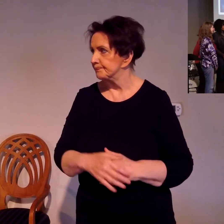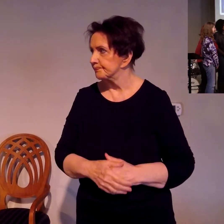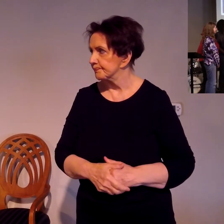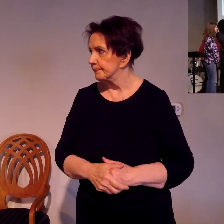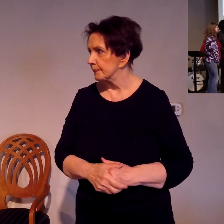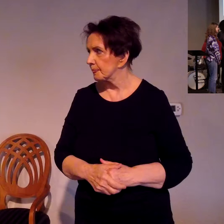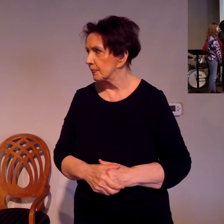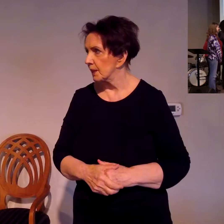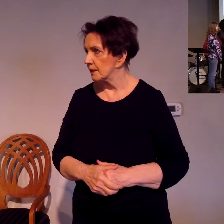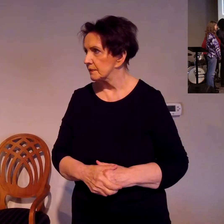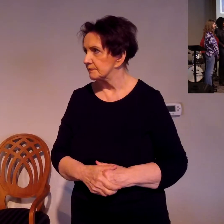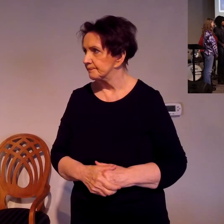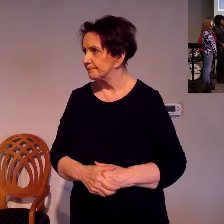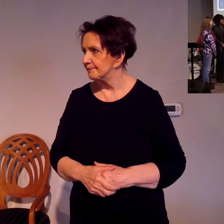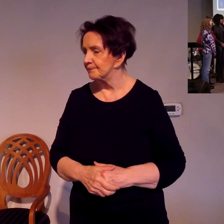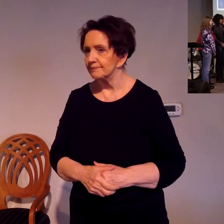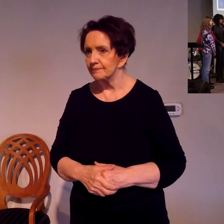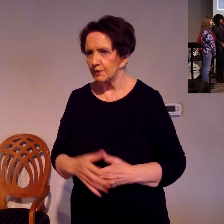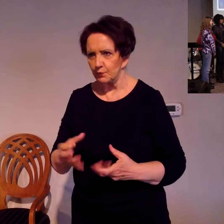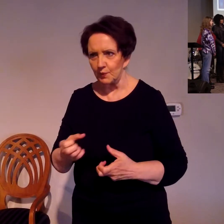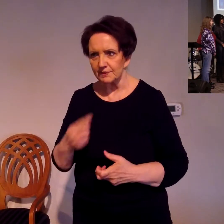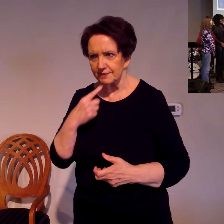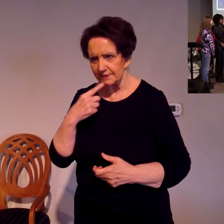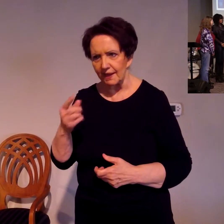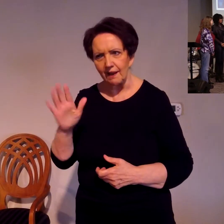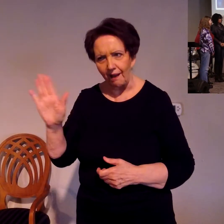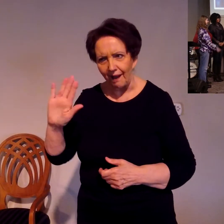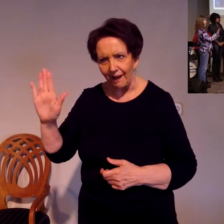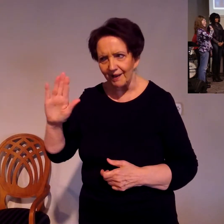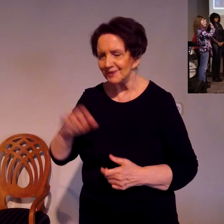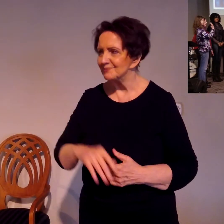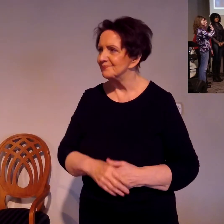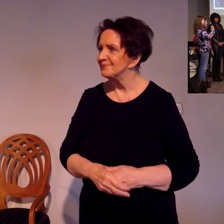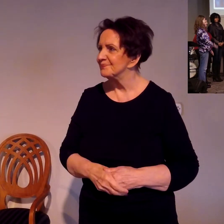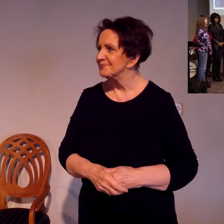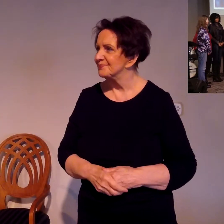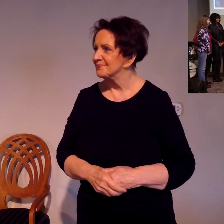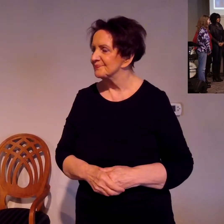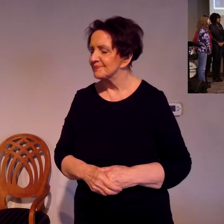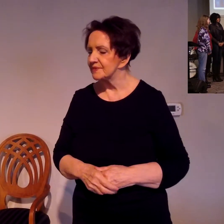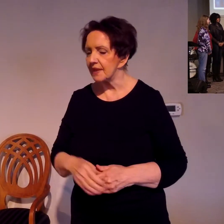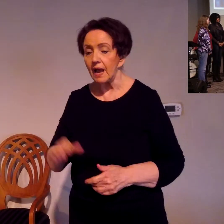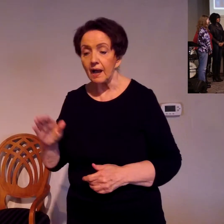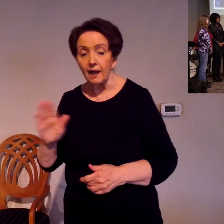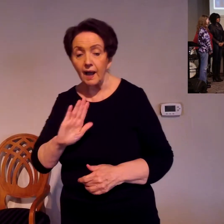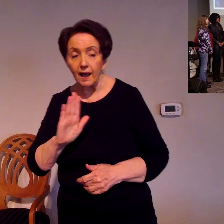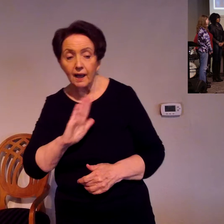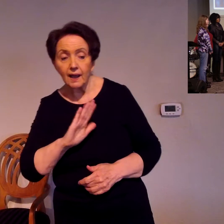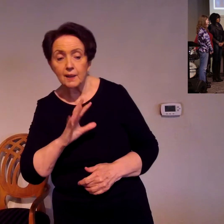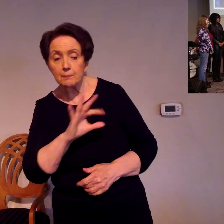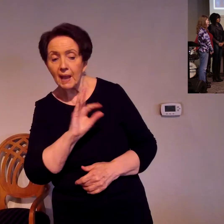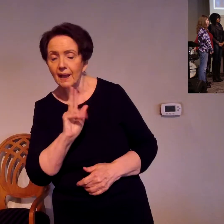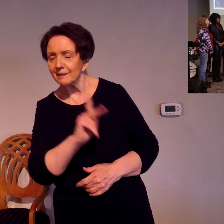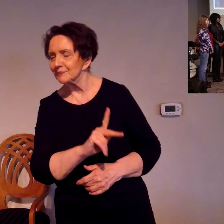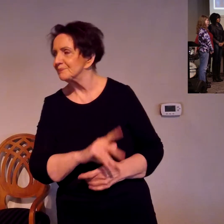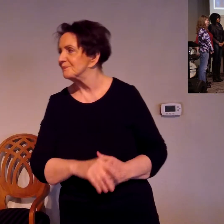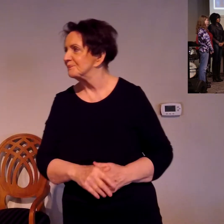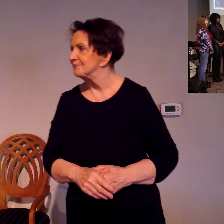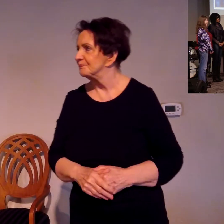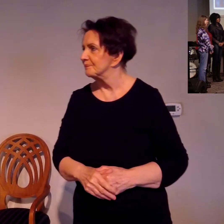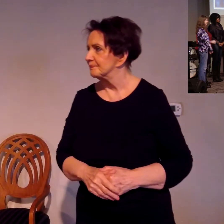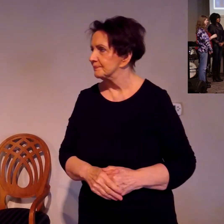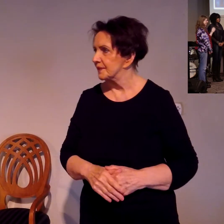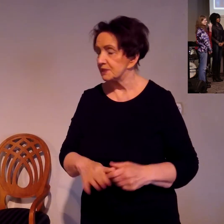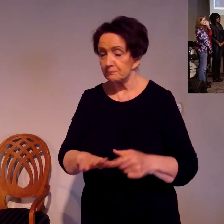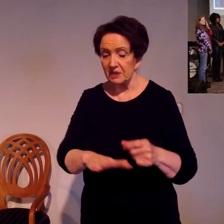want to say hi to your receiver, and receiver receives hi and gives it back, right? Basic